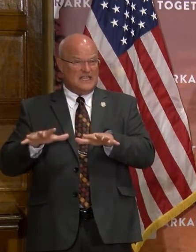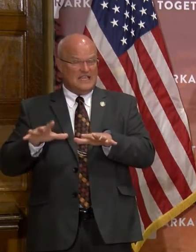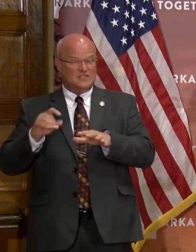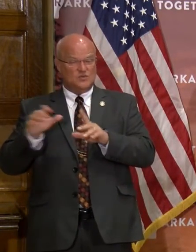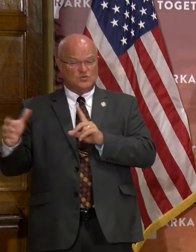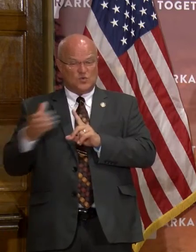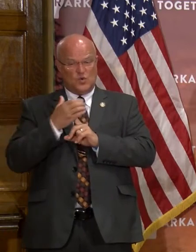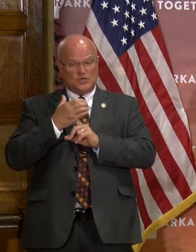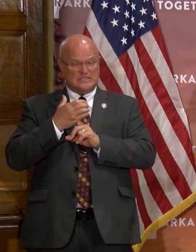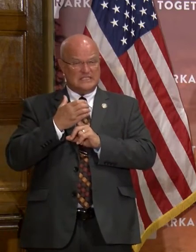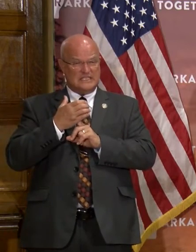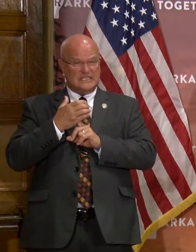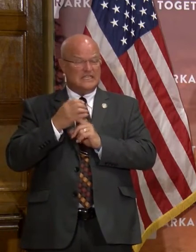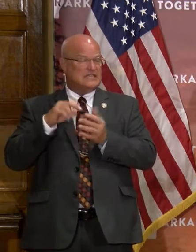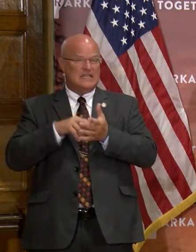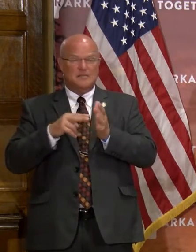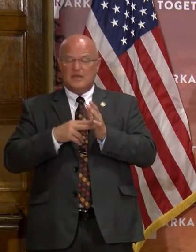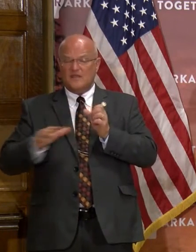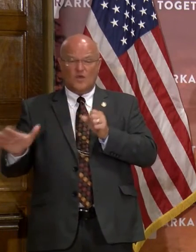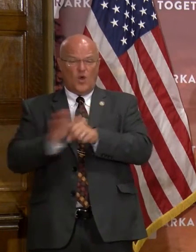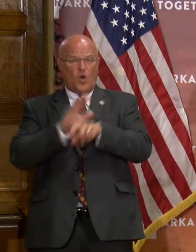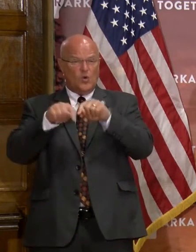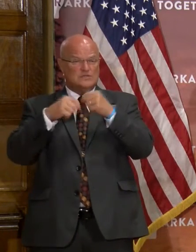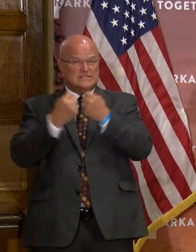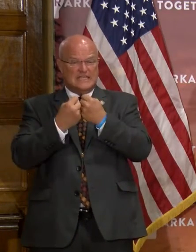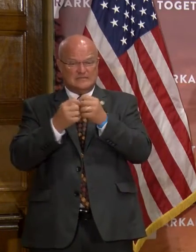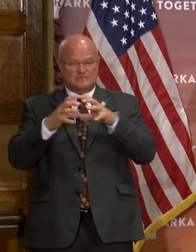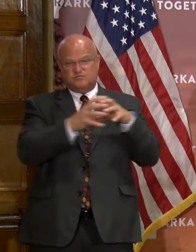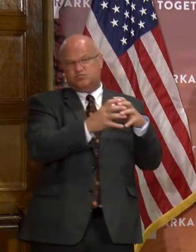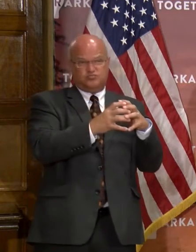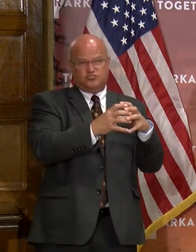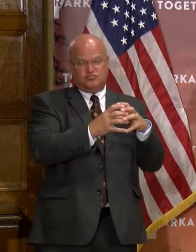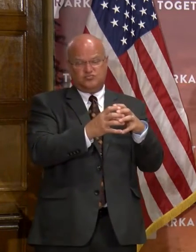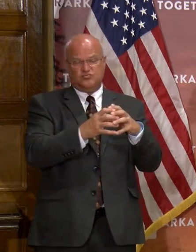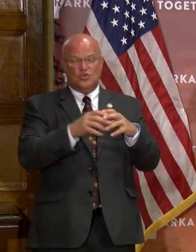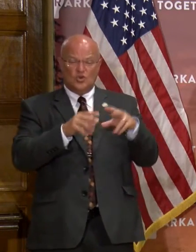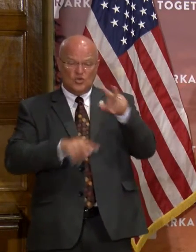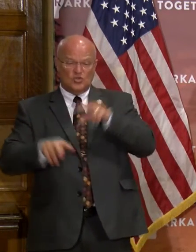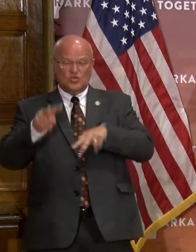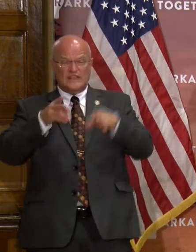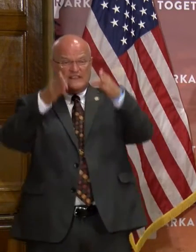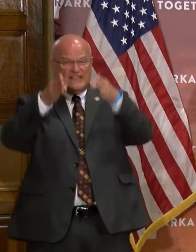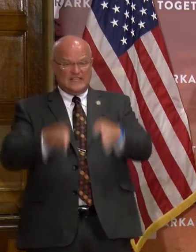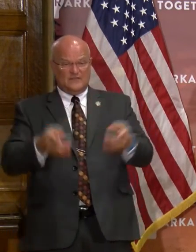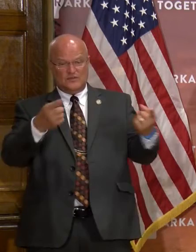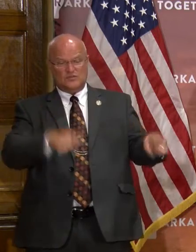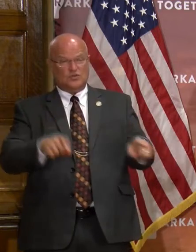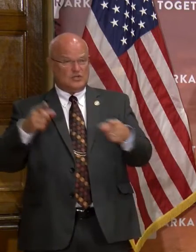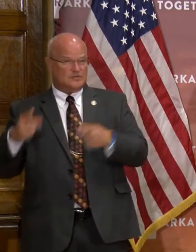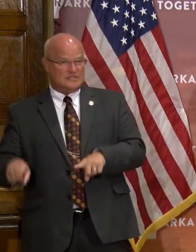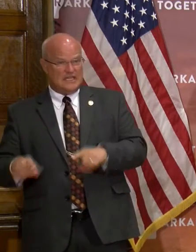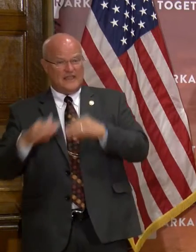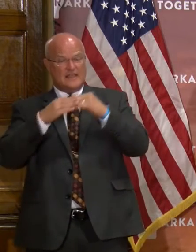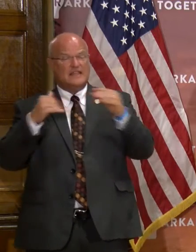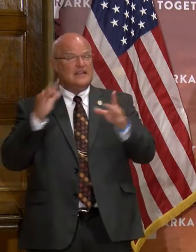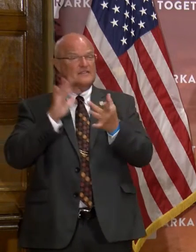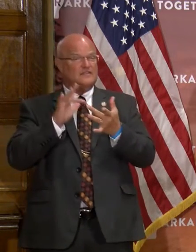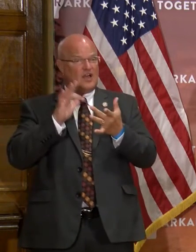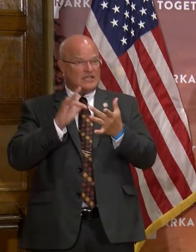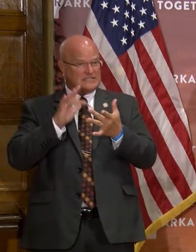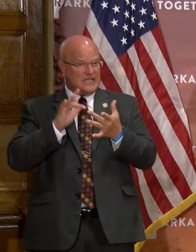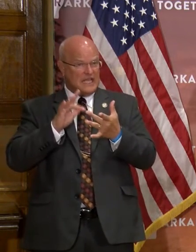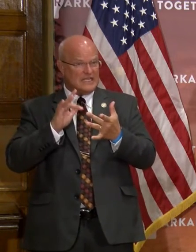is quarantined doesn't mean that the whole team is. You have to look at the individual circumstances, the level of